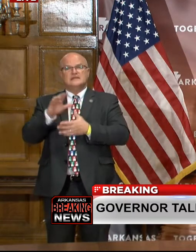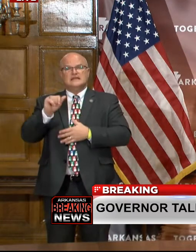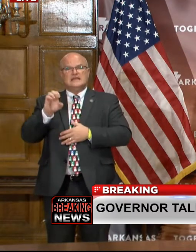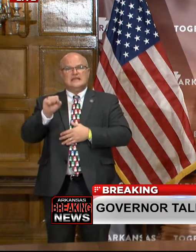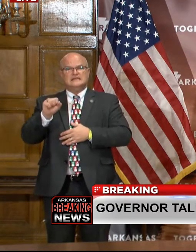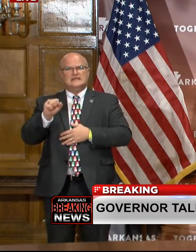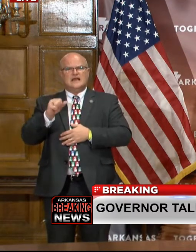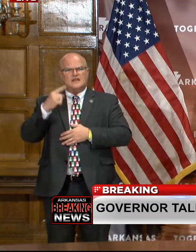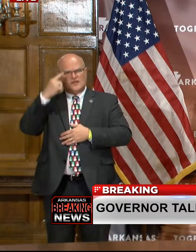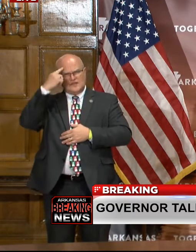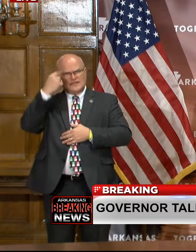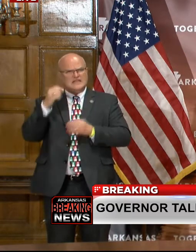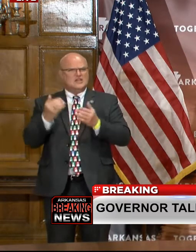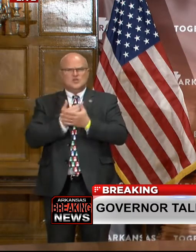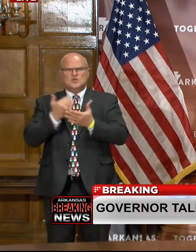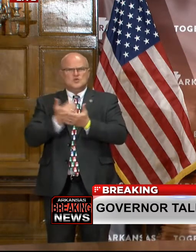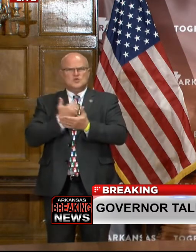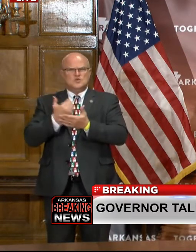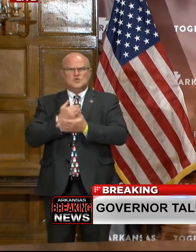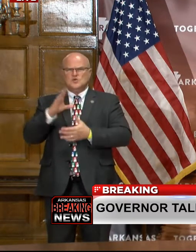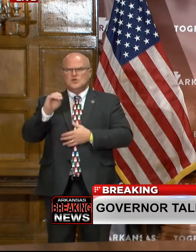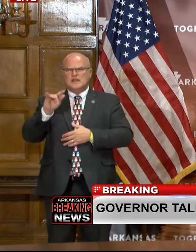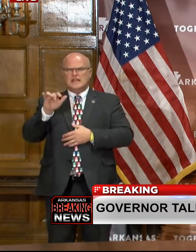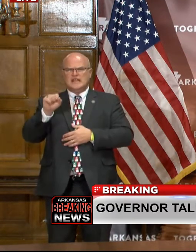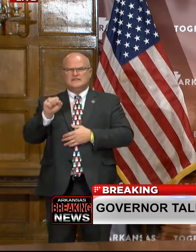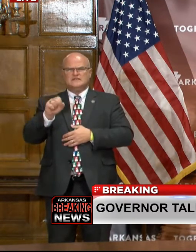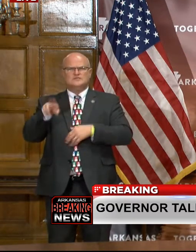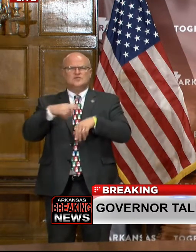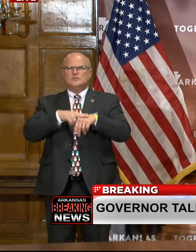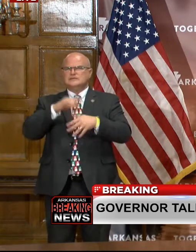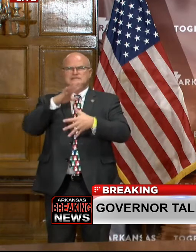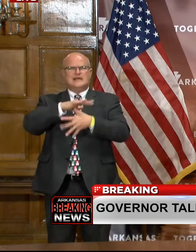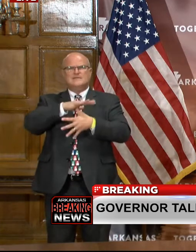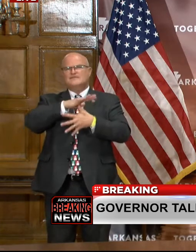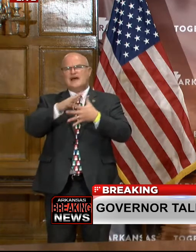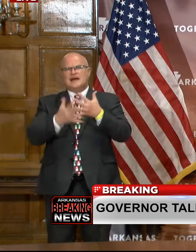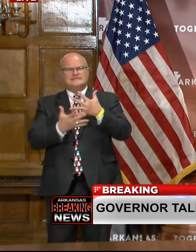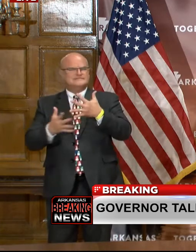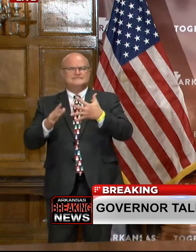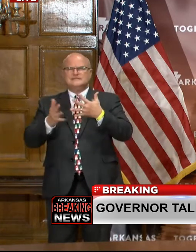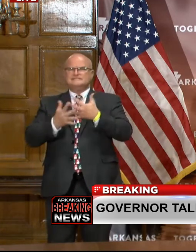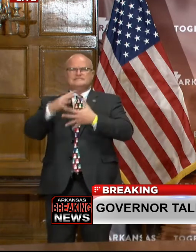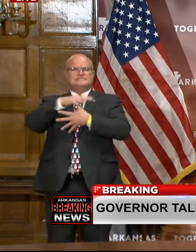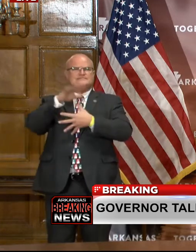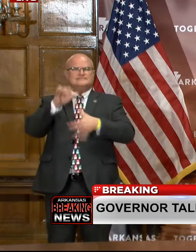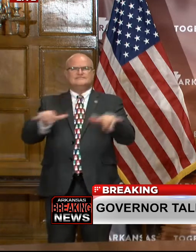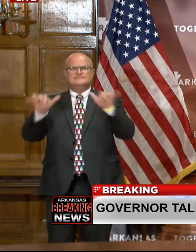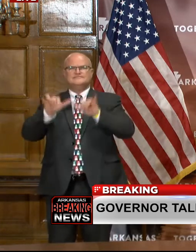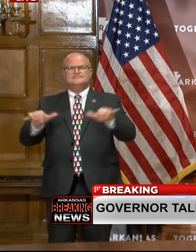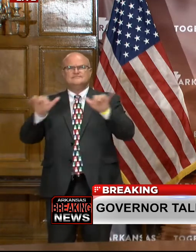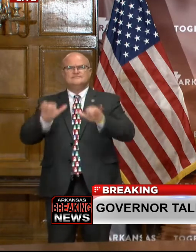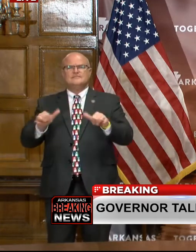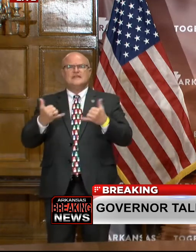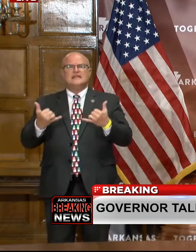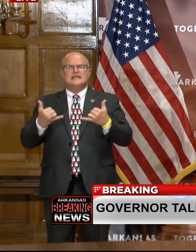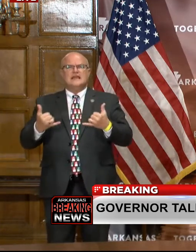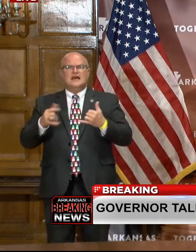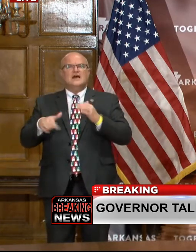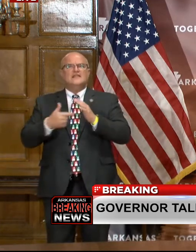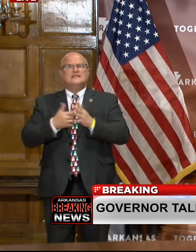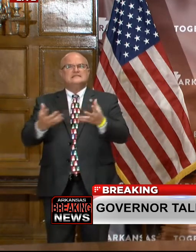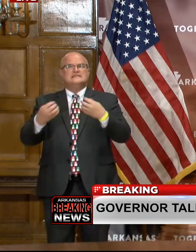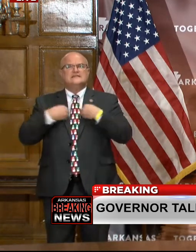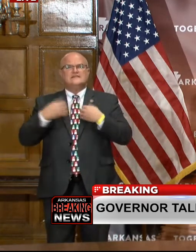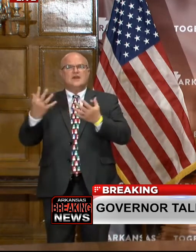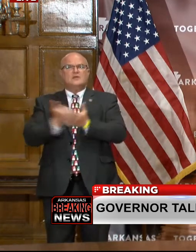cases. I don't believe there's anything new in the counties. It's the usual top 5 that seems to stay there. Let's go, because this gives us